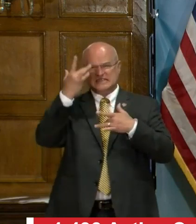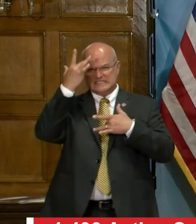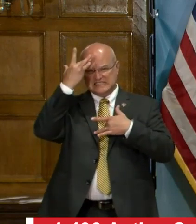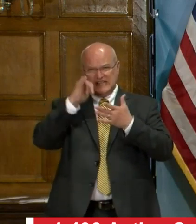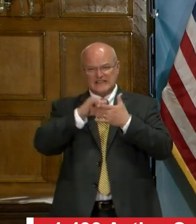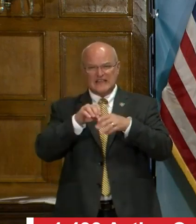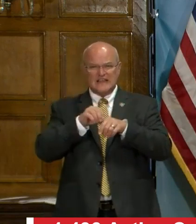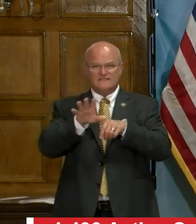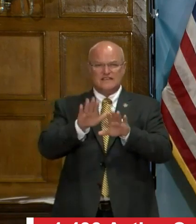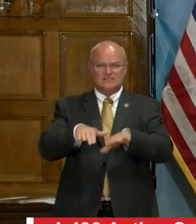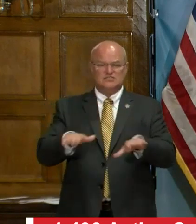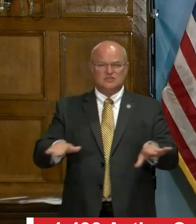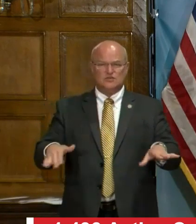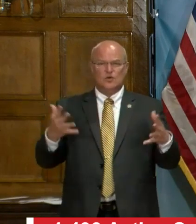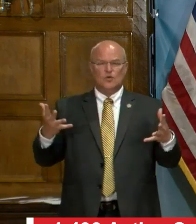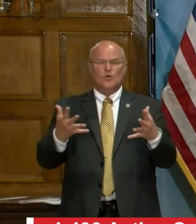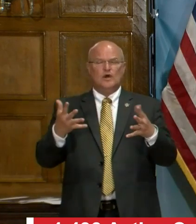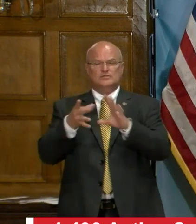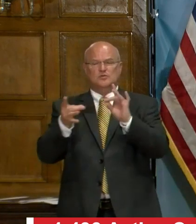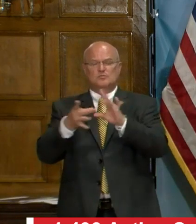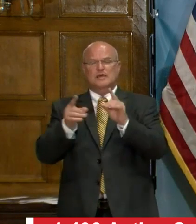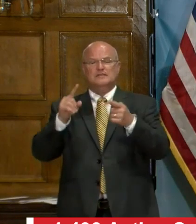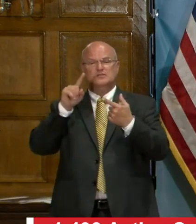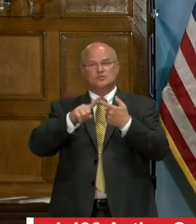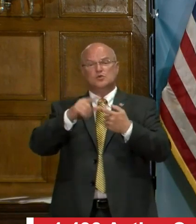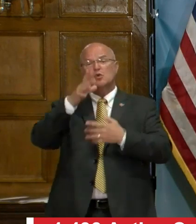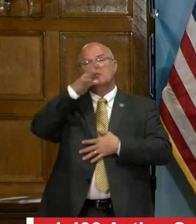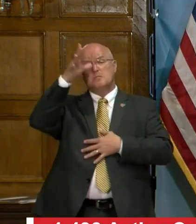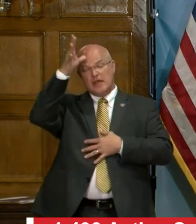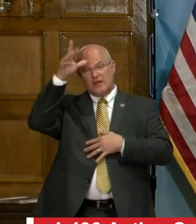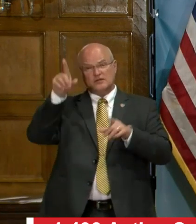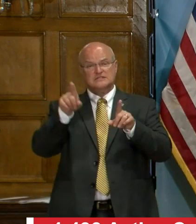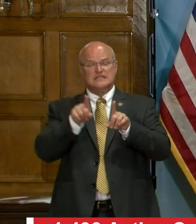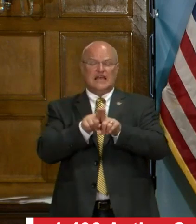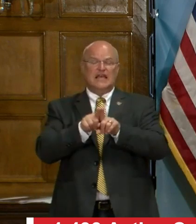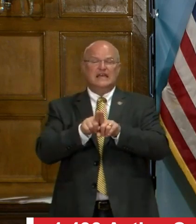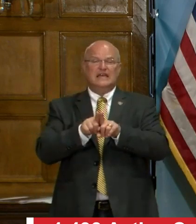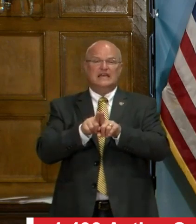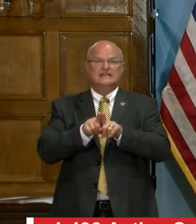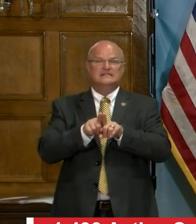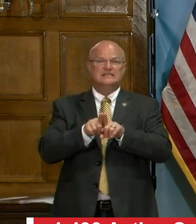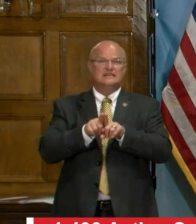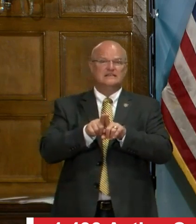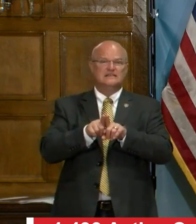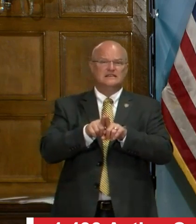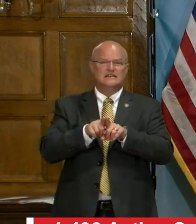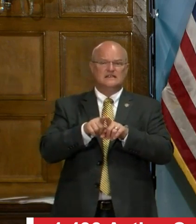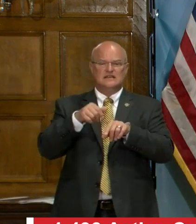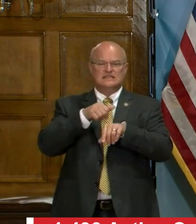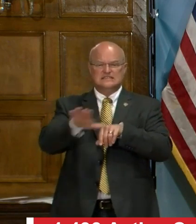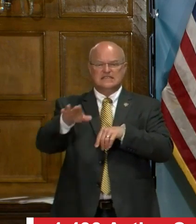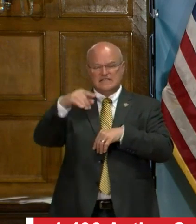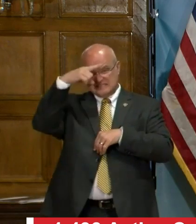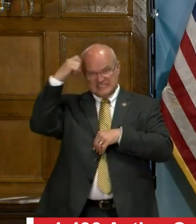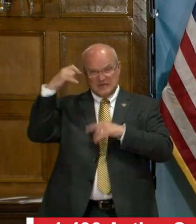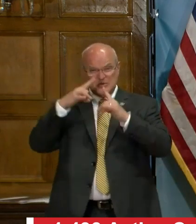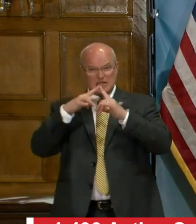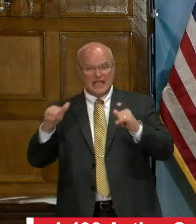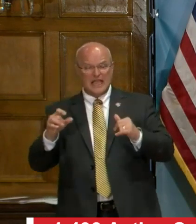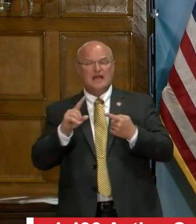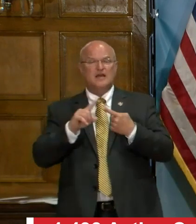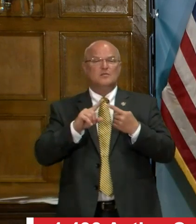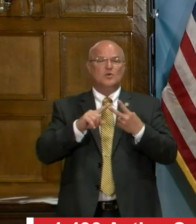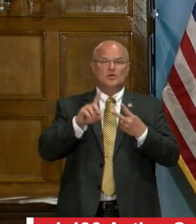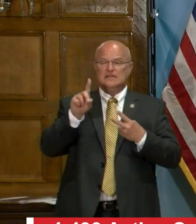affecting children? What's your message to parents as they consider whether to send their kids to summer camp or